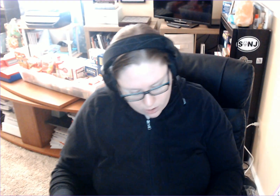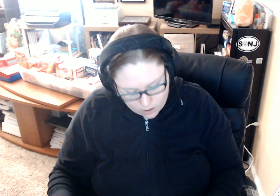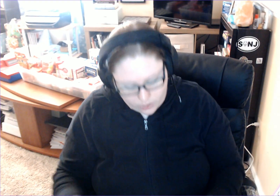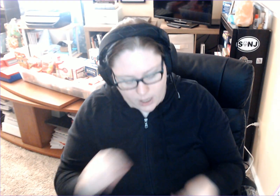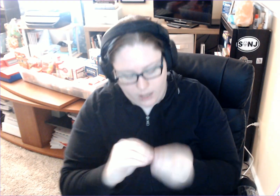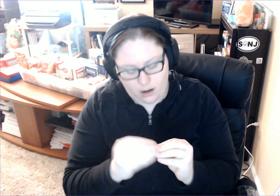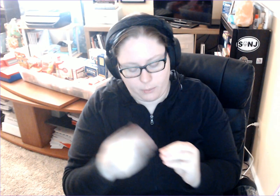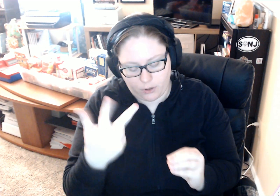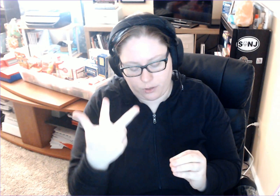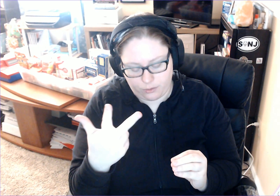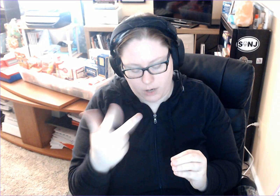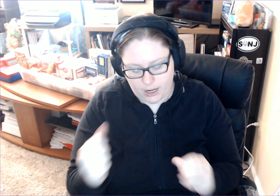Okay, number 3.